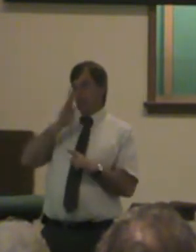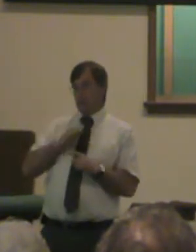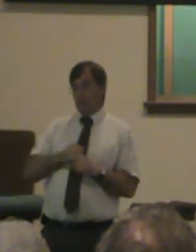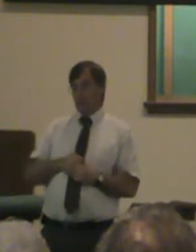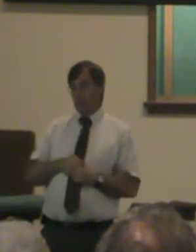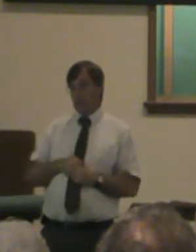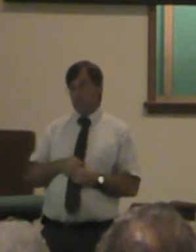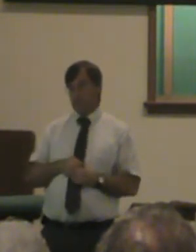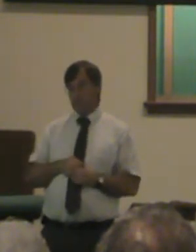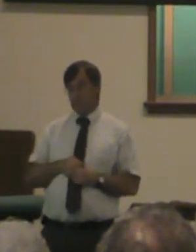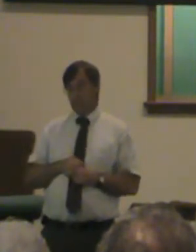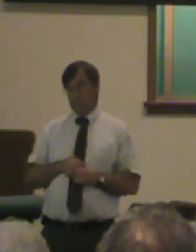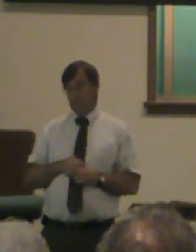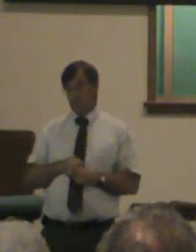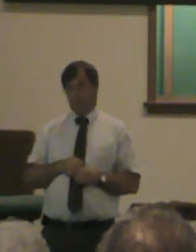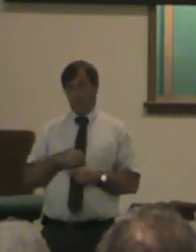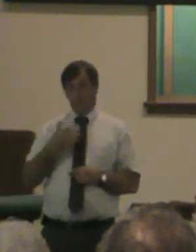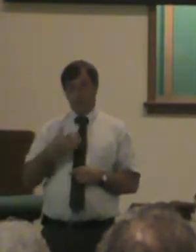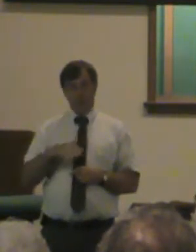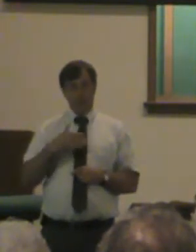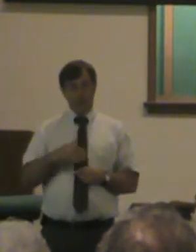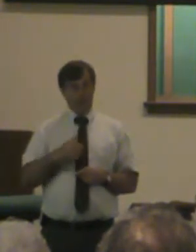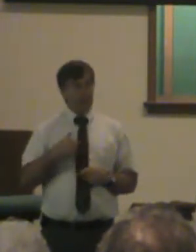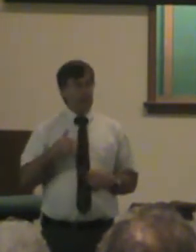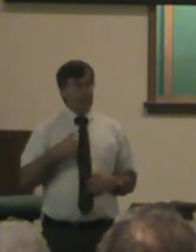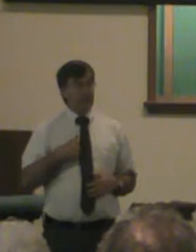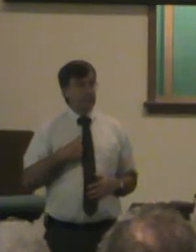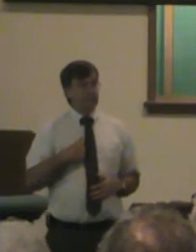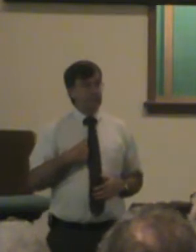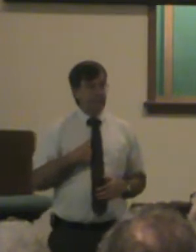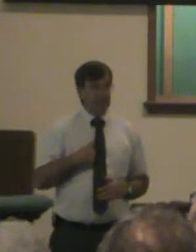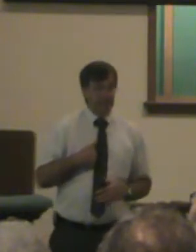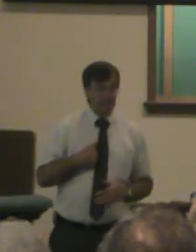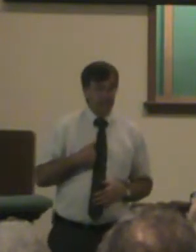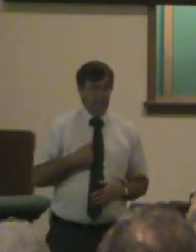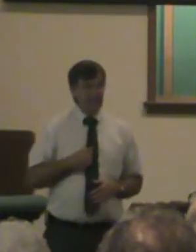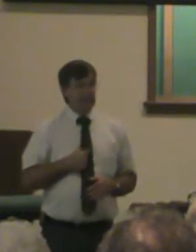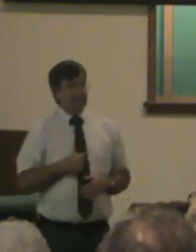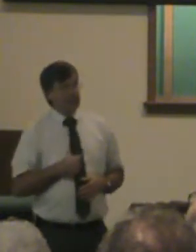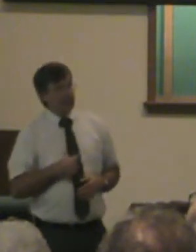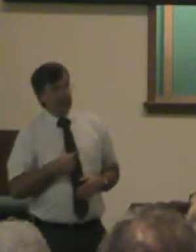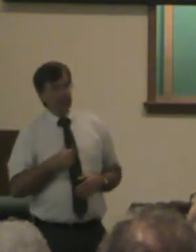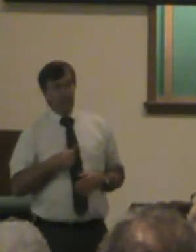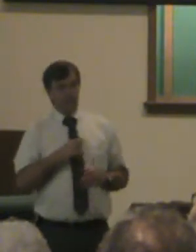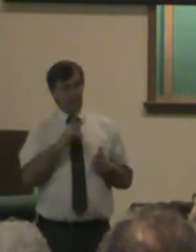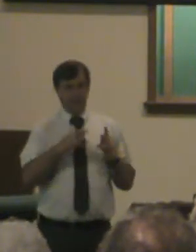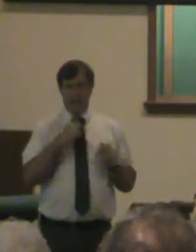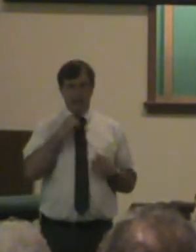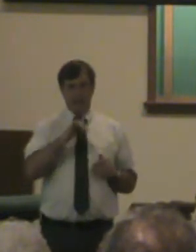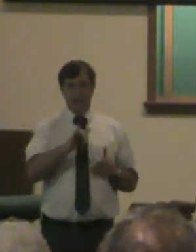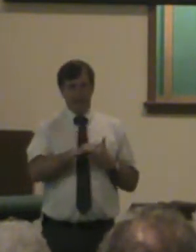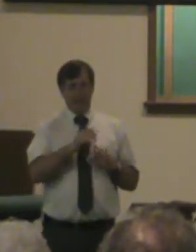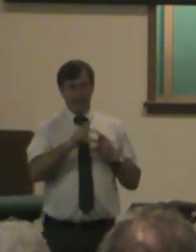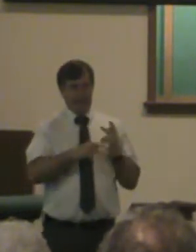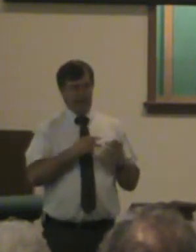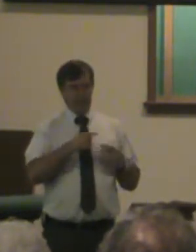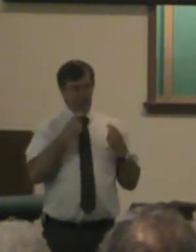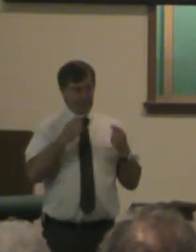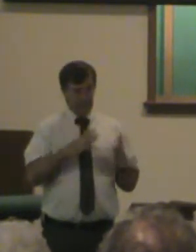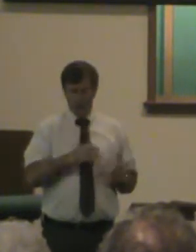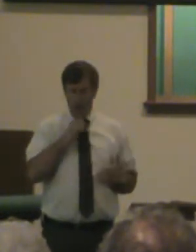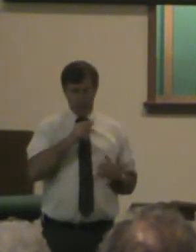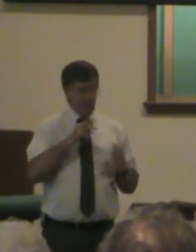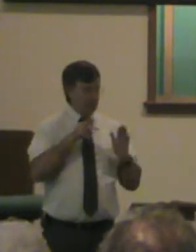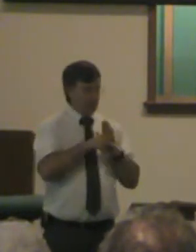But the Lord, I am not the kind of sinner. I declare praise the Lord. I am like these other sinners. I will do you the wrong. I am no murderer. I'm